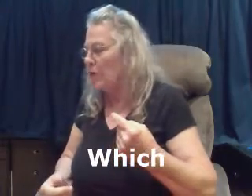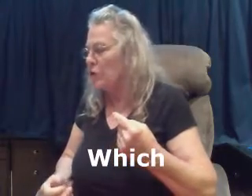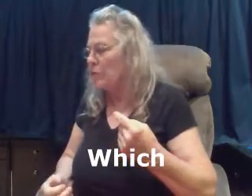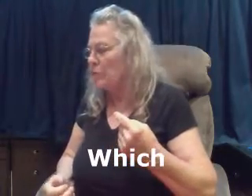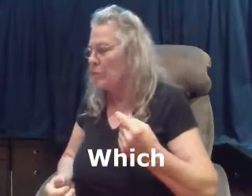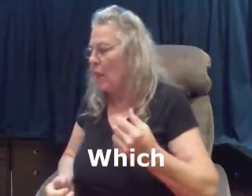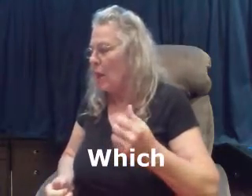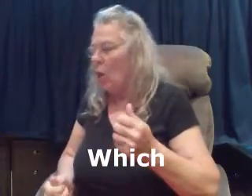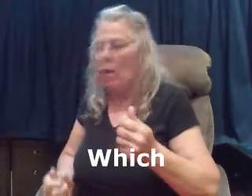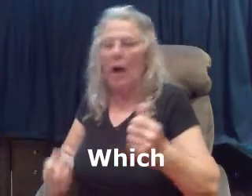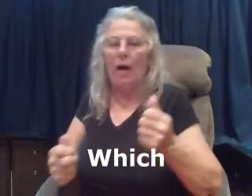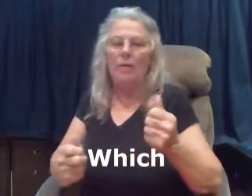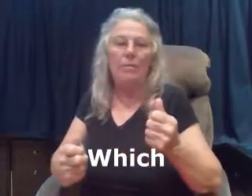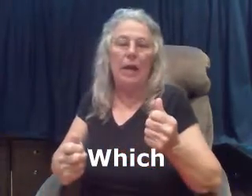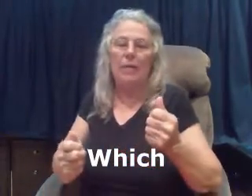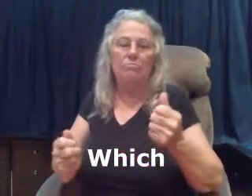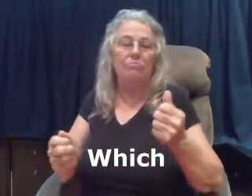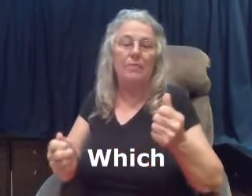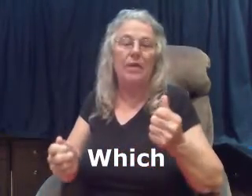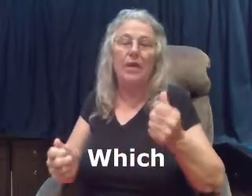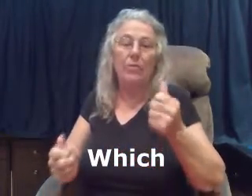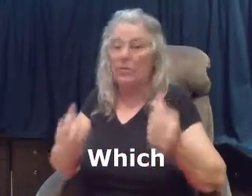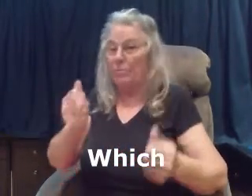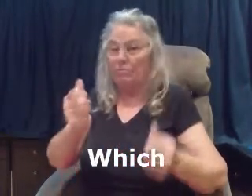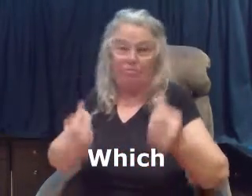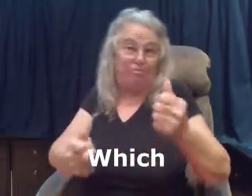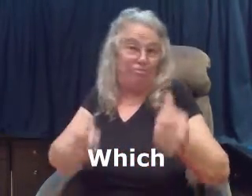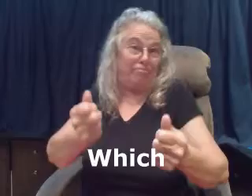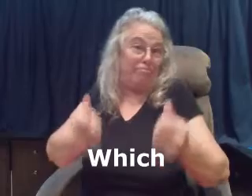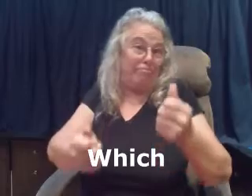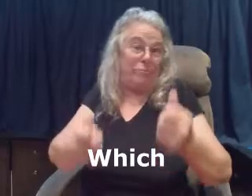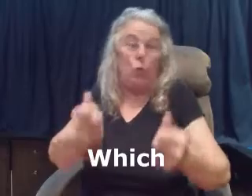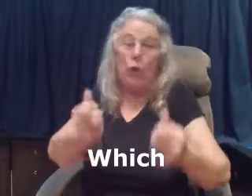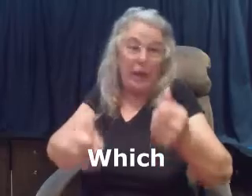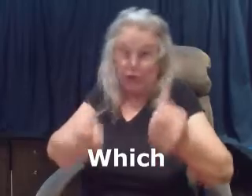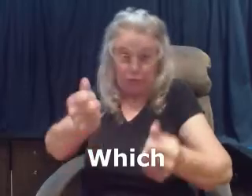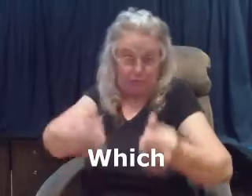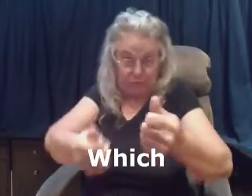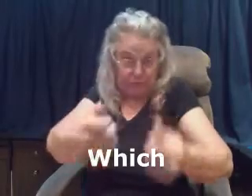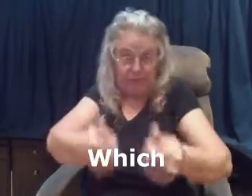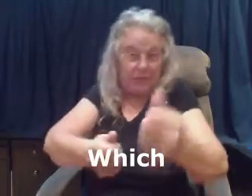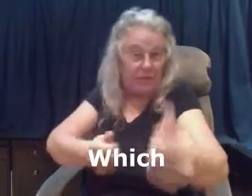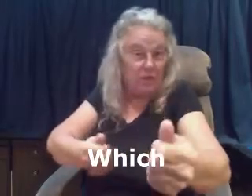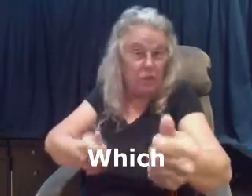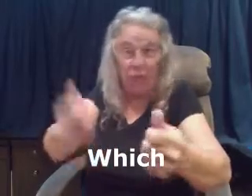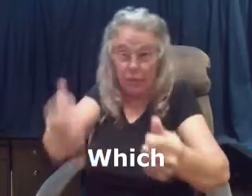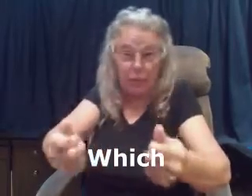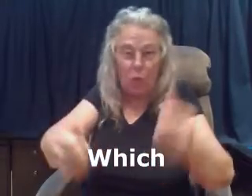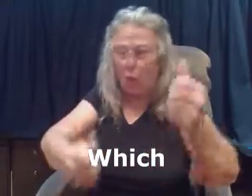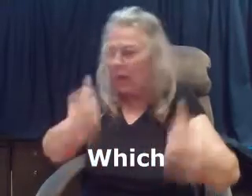Which, and in other words, which? Is it this one or